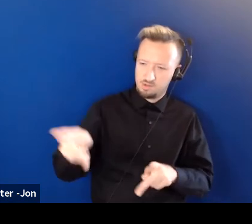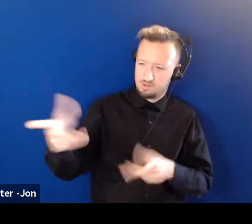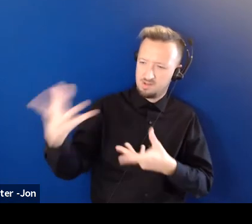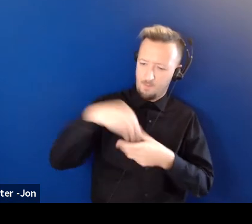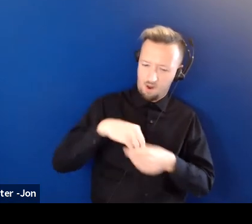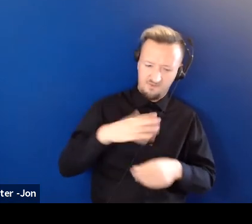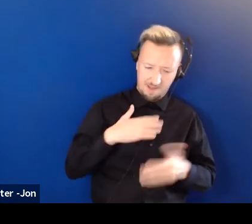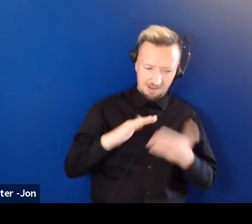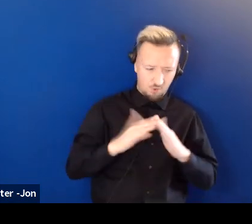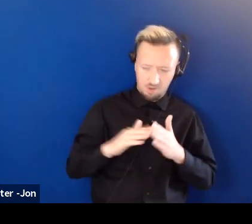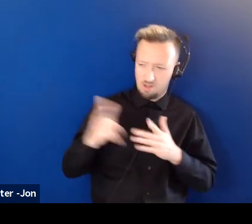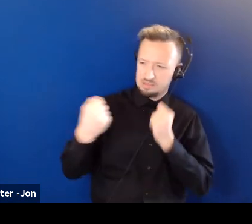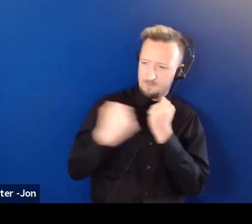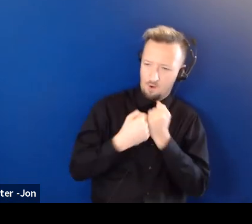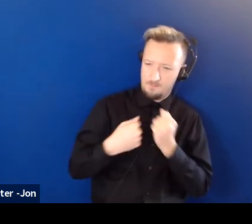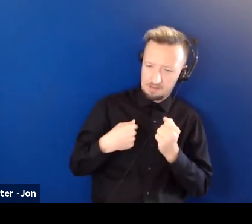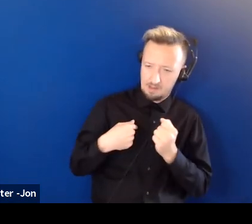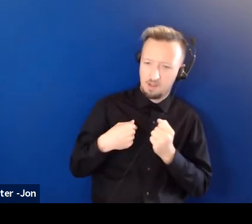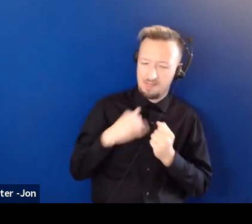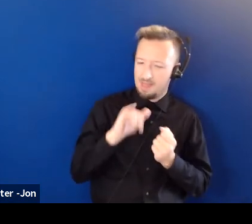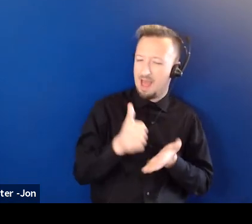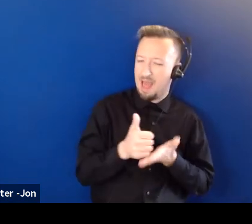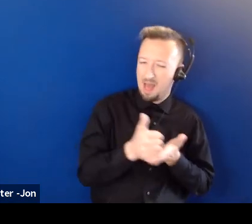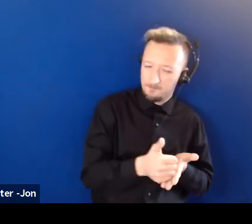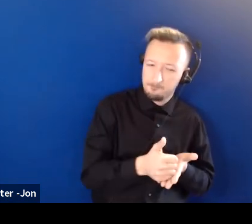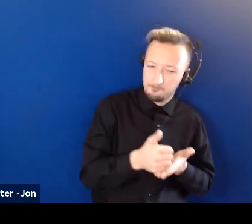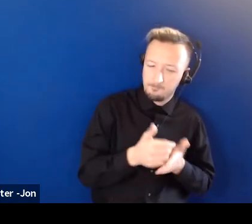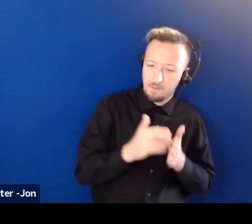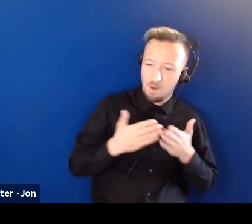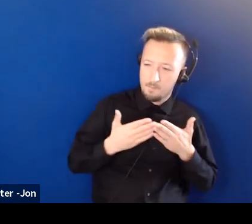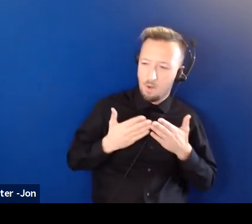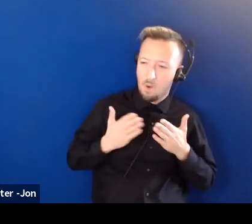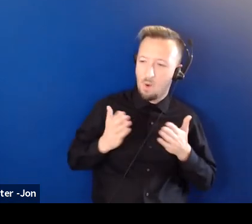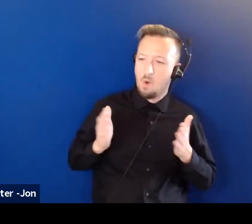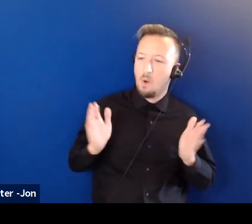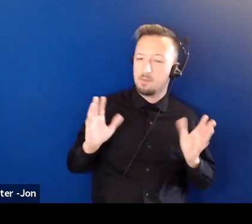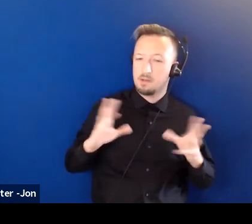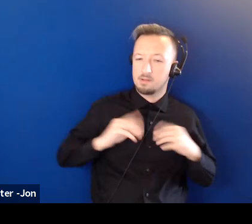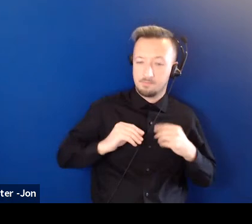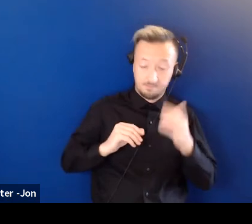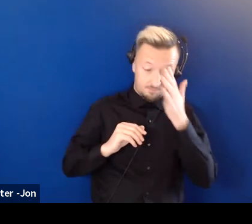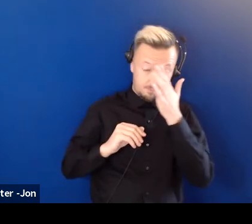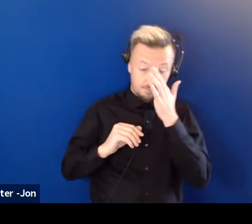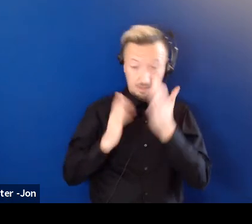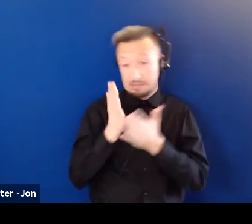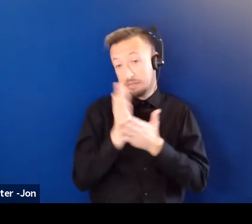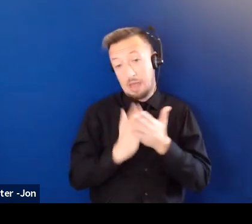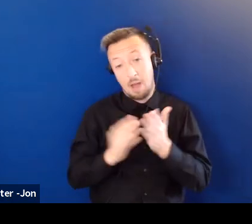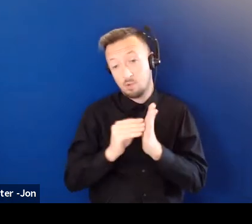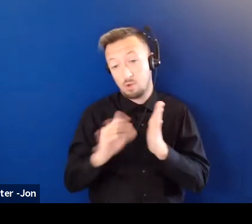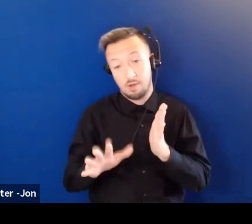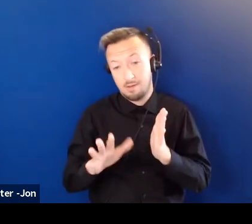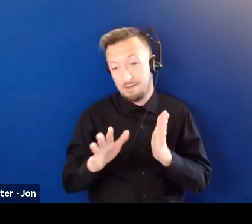support, slowly opens up. And I think there are some students that I don't know if we can ever kind of